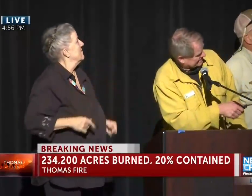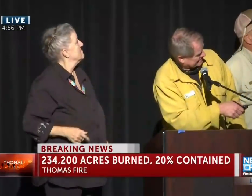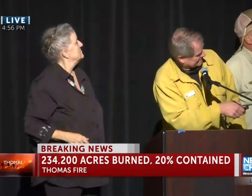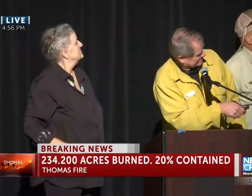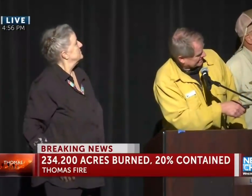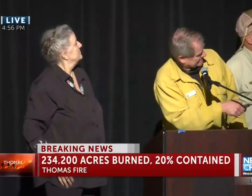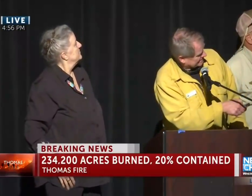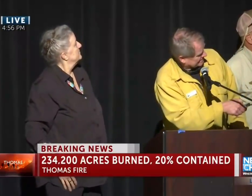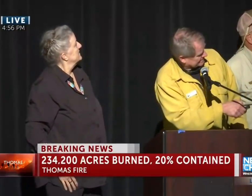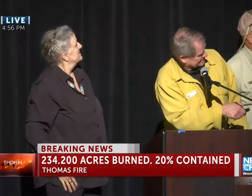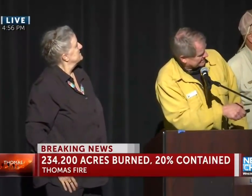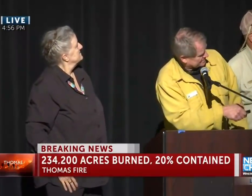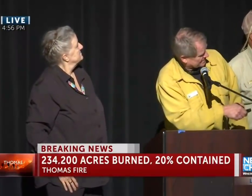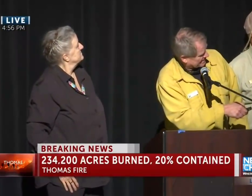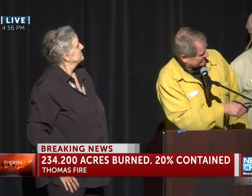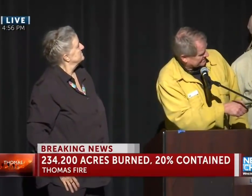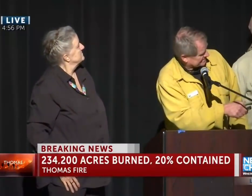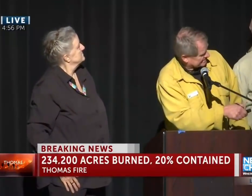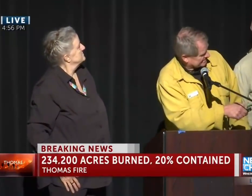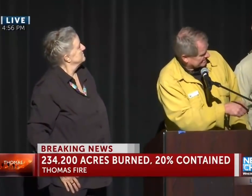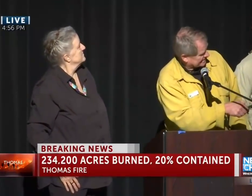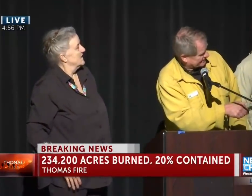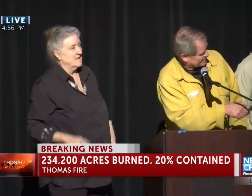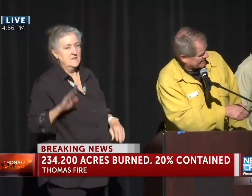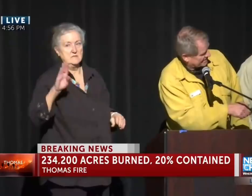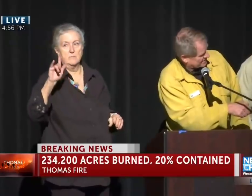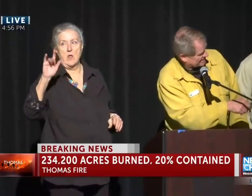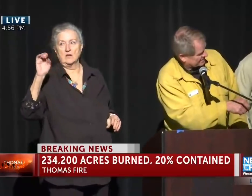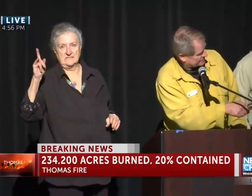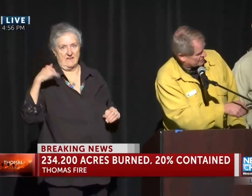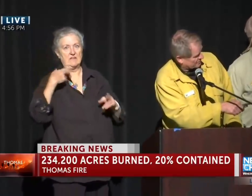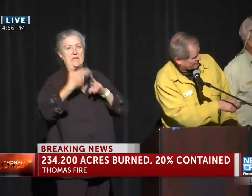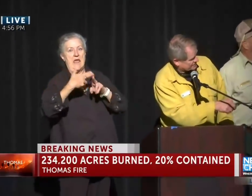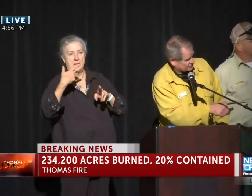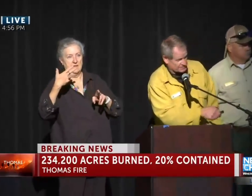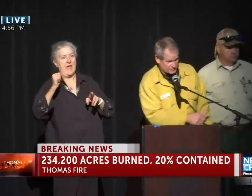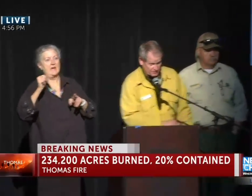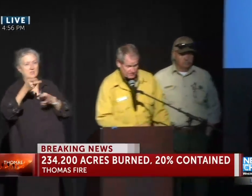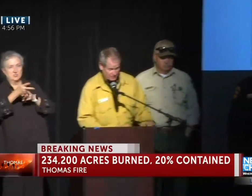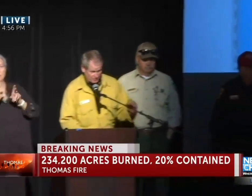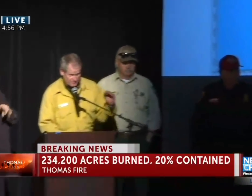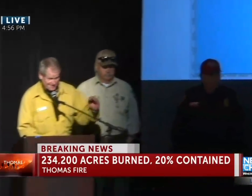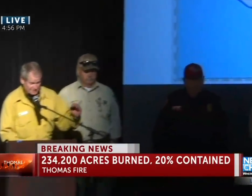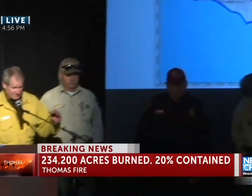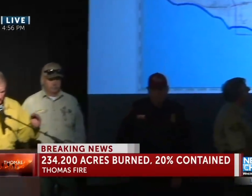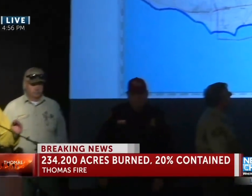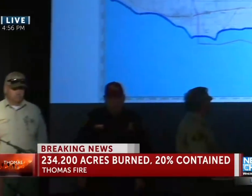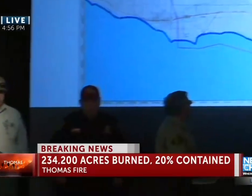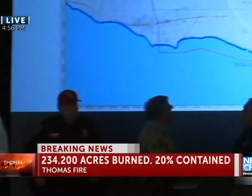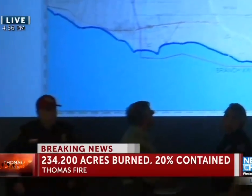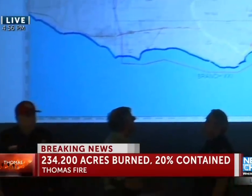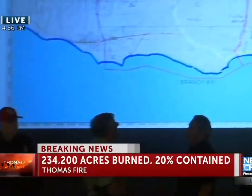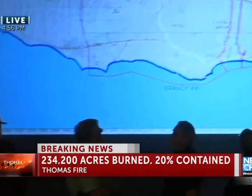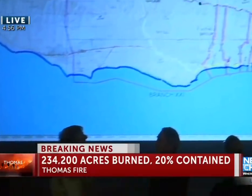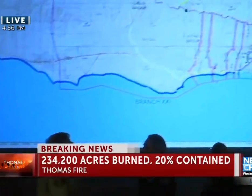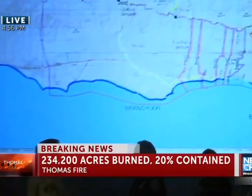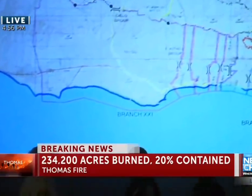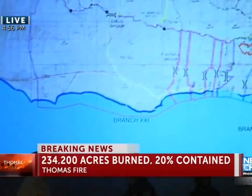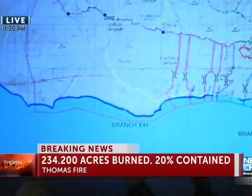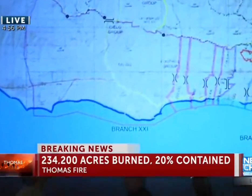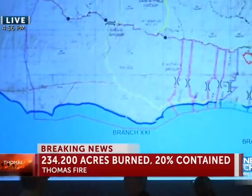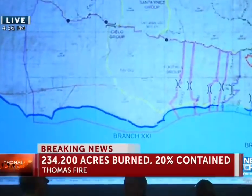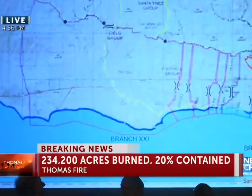sections, see these blocks, have a name and a supervisor in charge of all of the engine companies in that